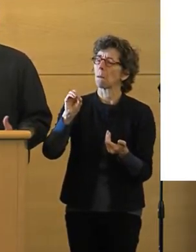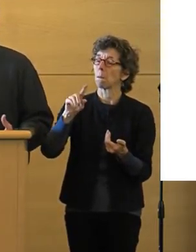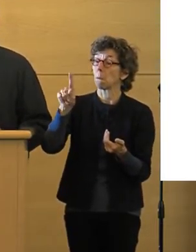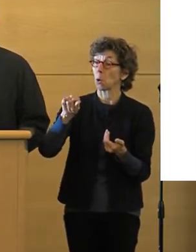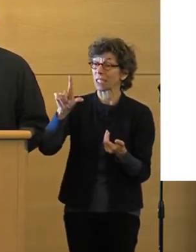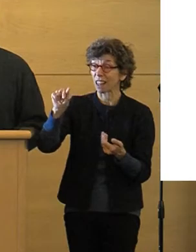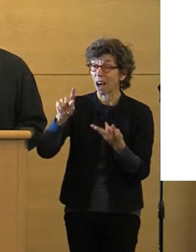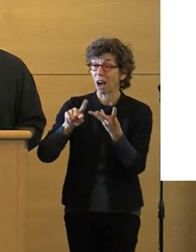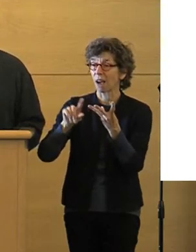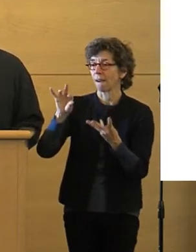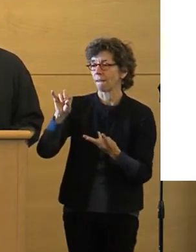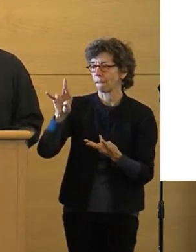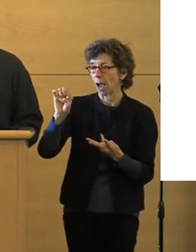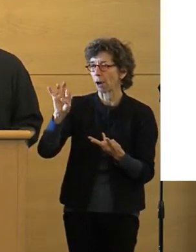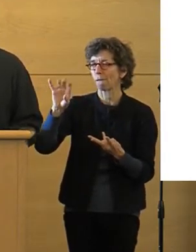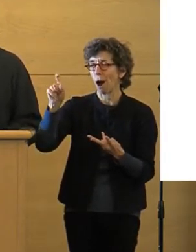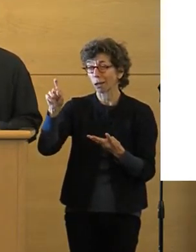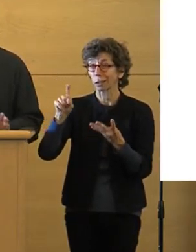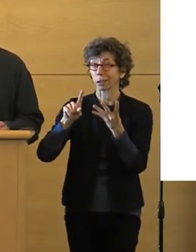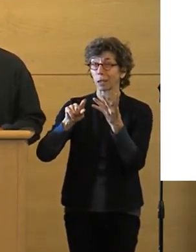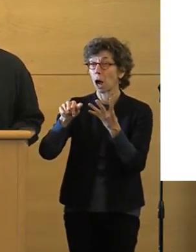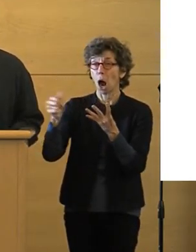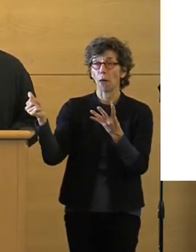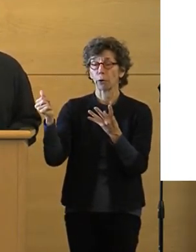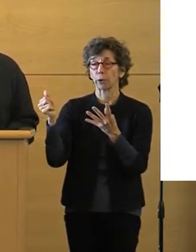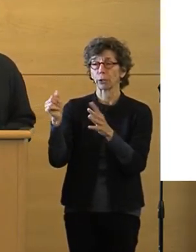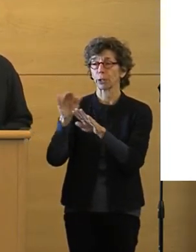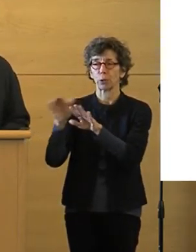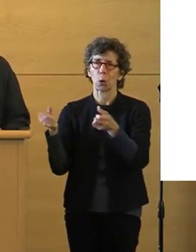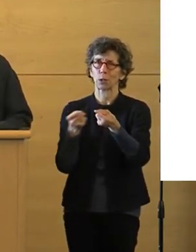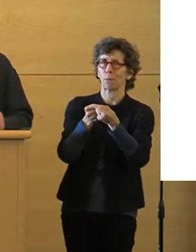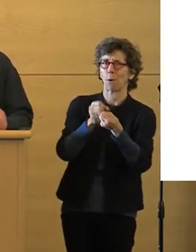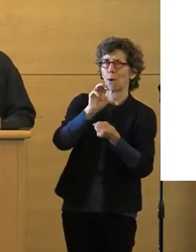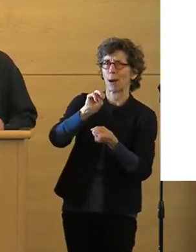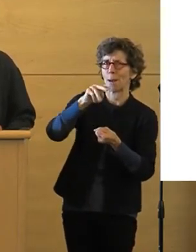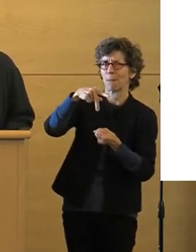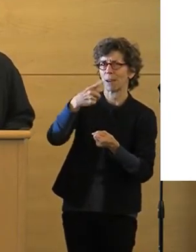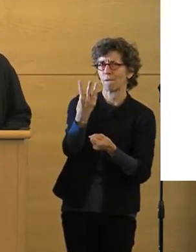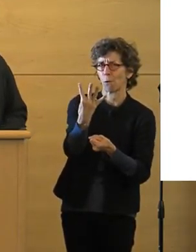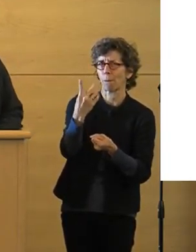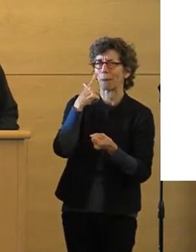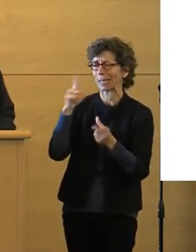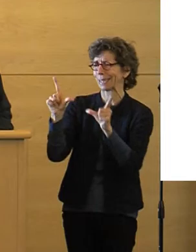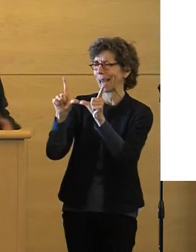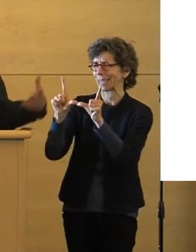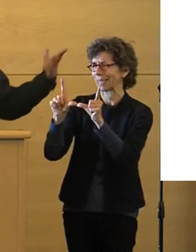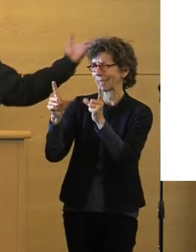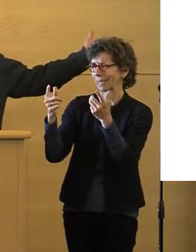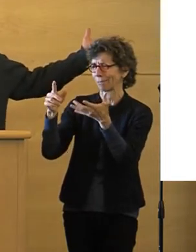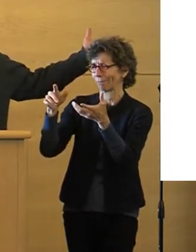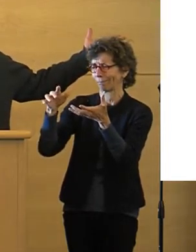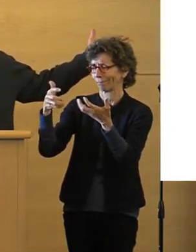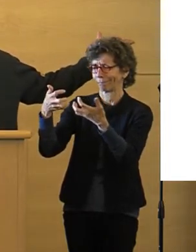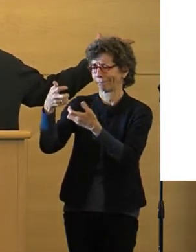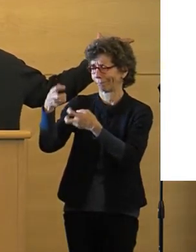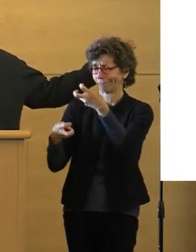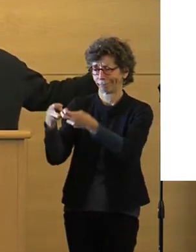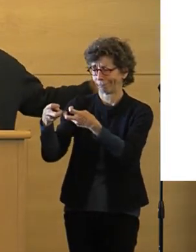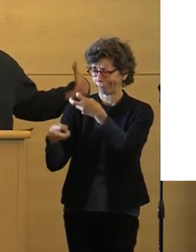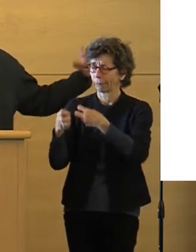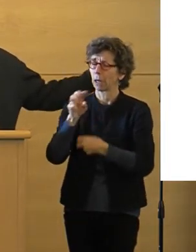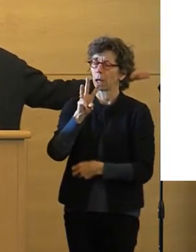video format. So MP4. Internet Explorer and Safari were all over supporting